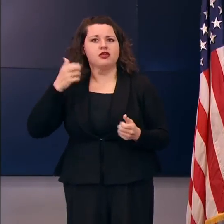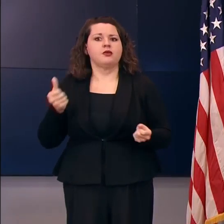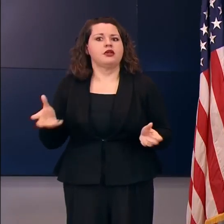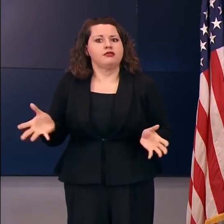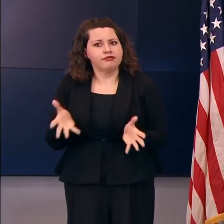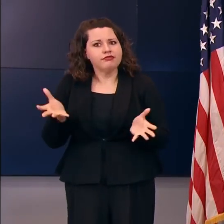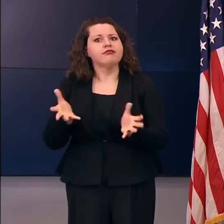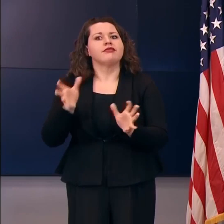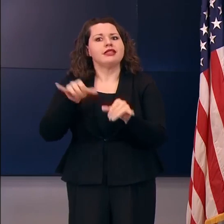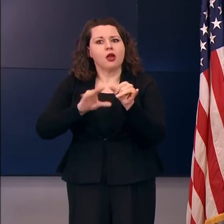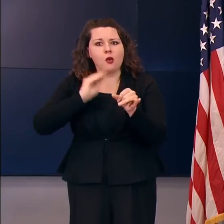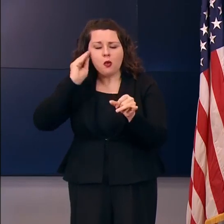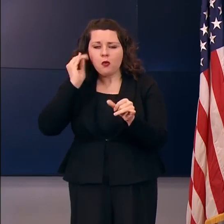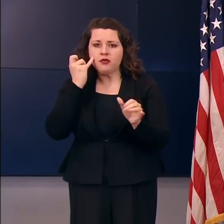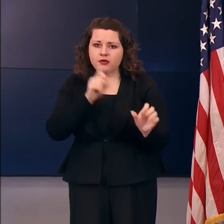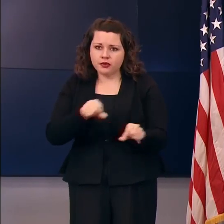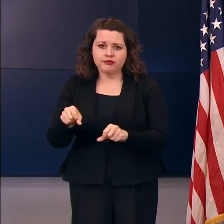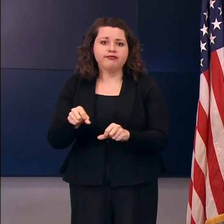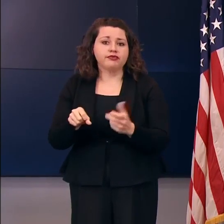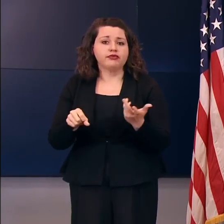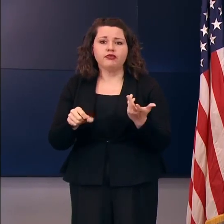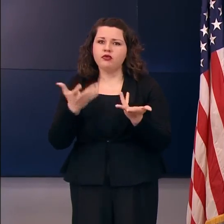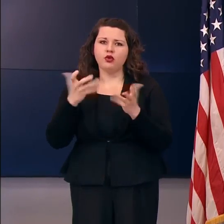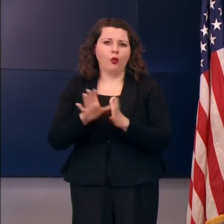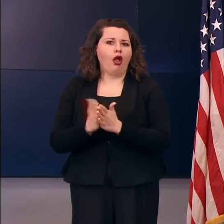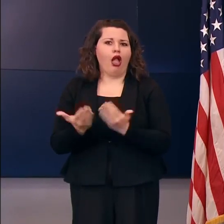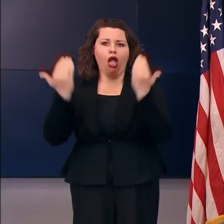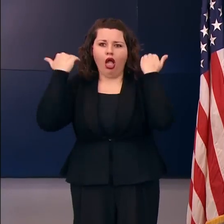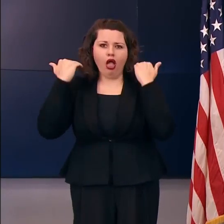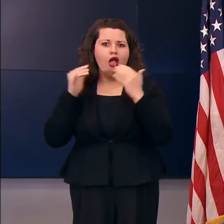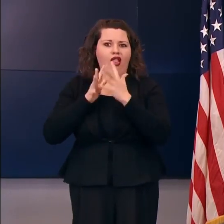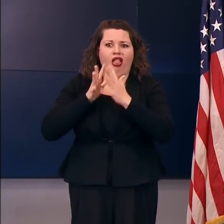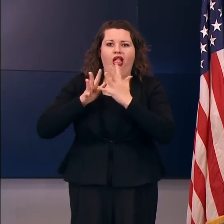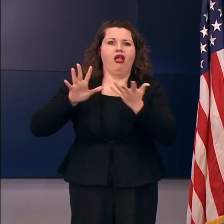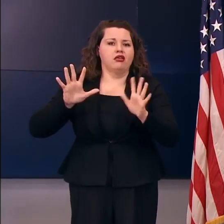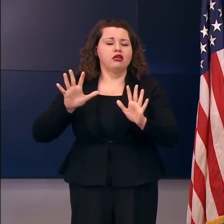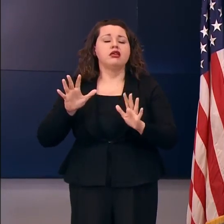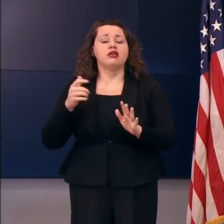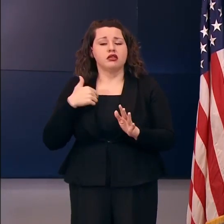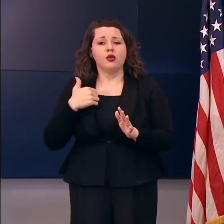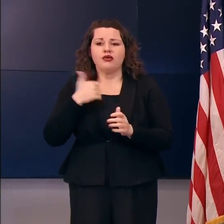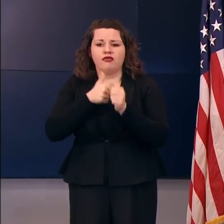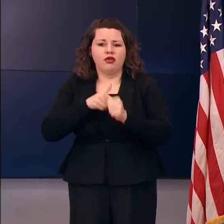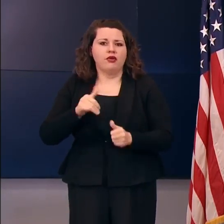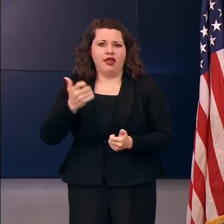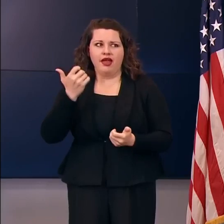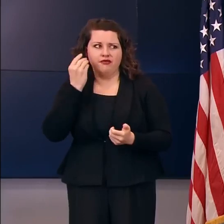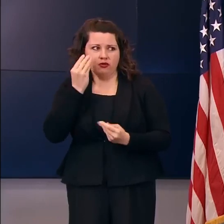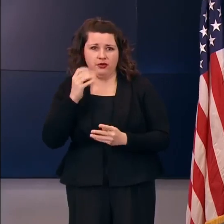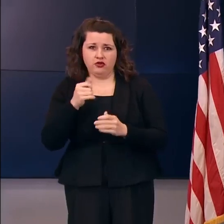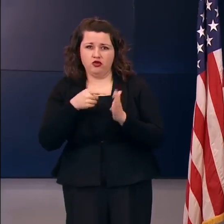everybody to stay home as much as possible, and we follow this information every day in things like the epi curve.